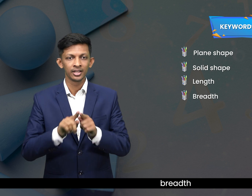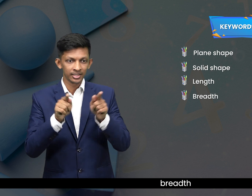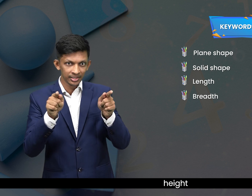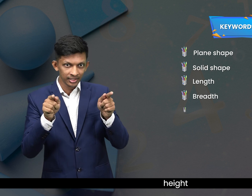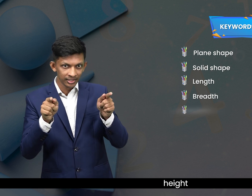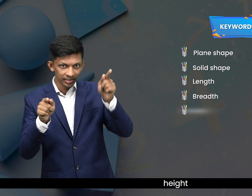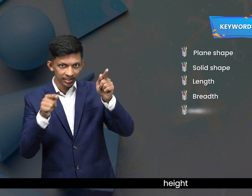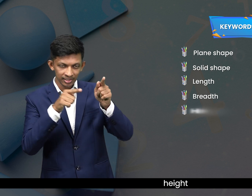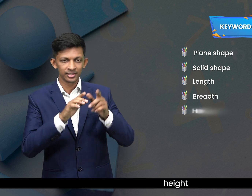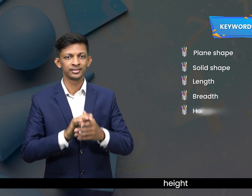height,